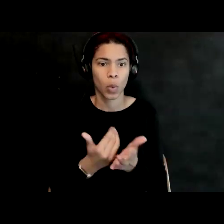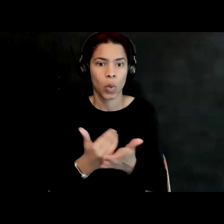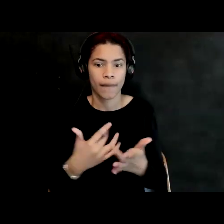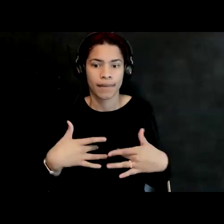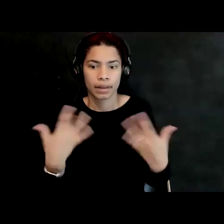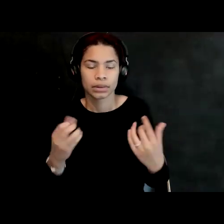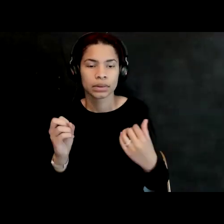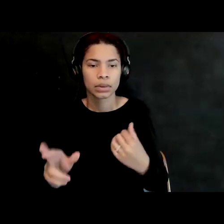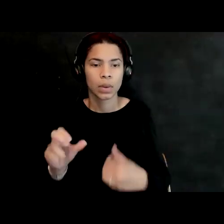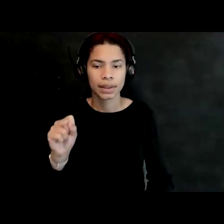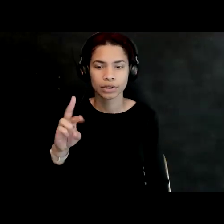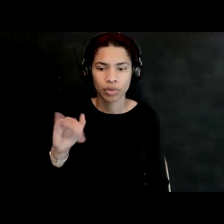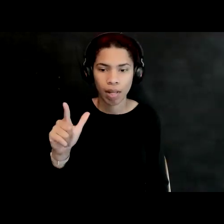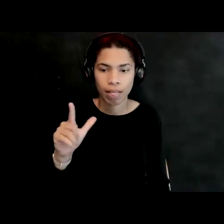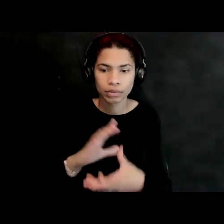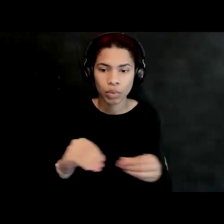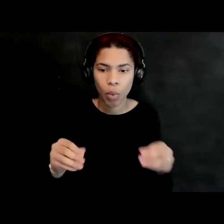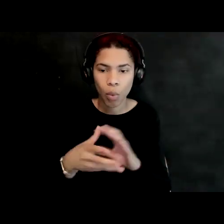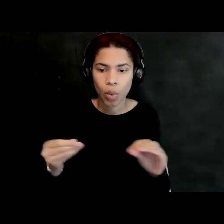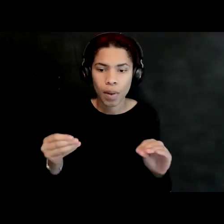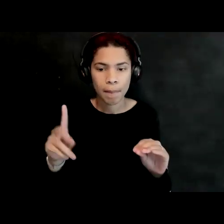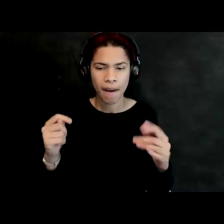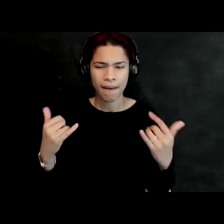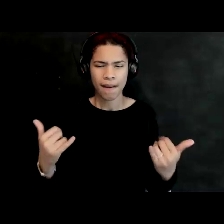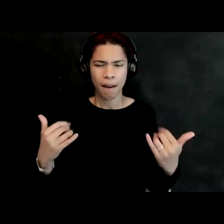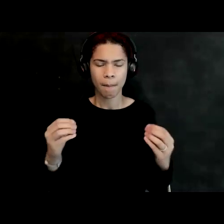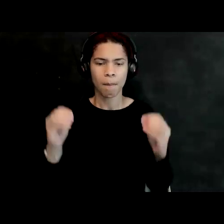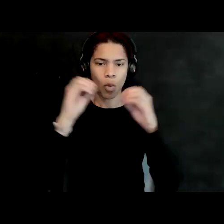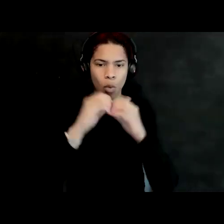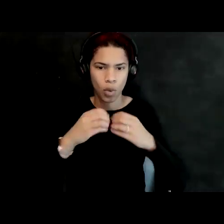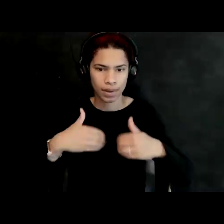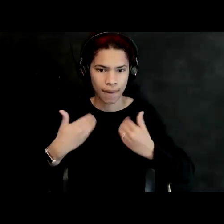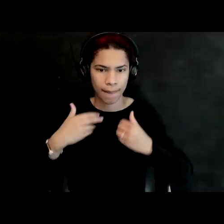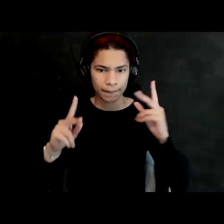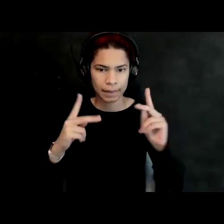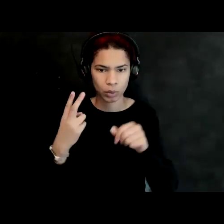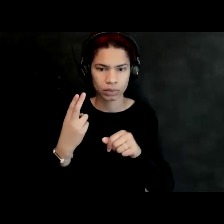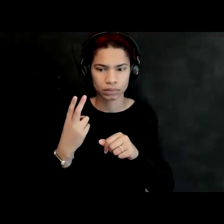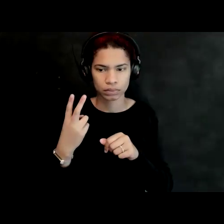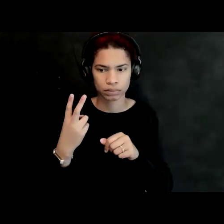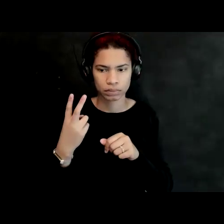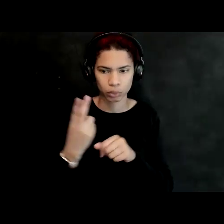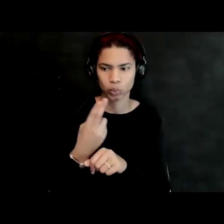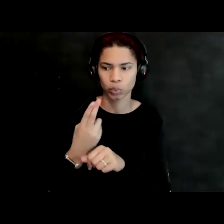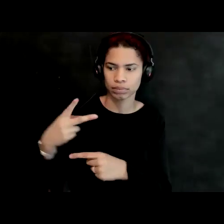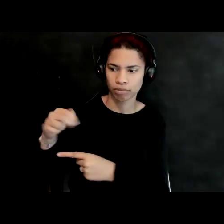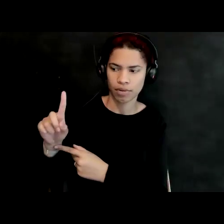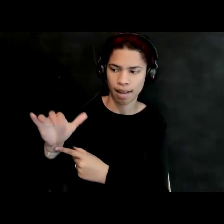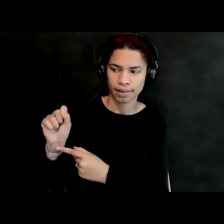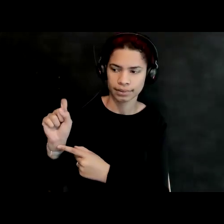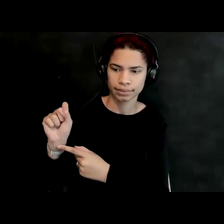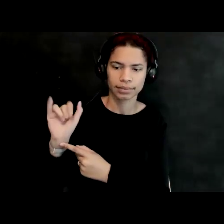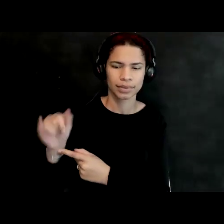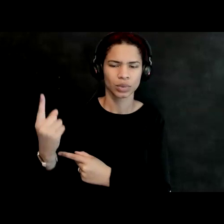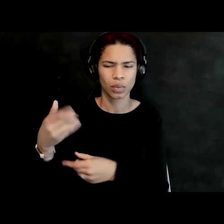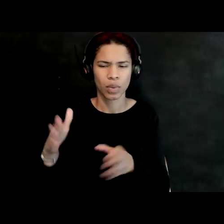sort of serial story and things like that. But nowadays, a lot more young people are using podcasts. So that's definitely one way that we can